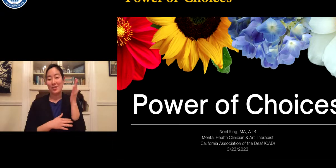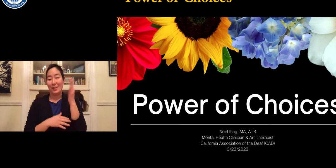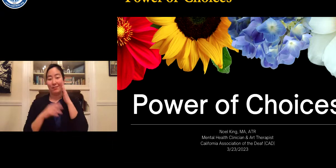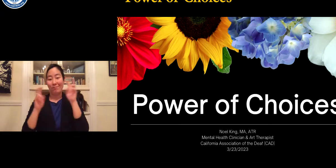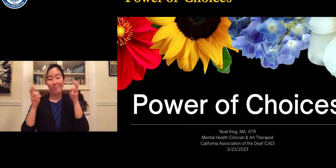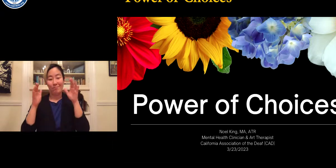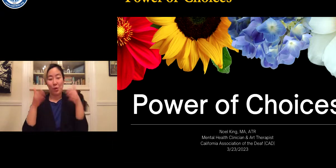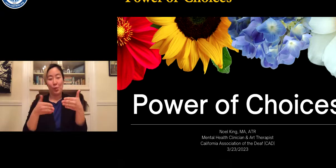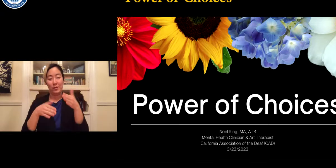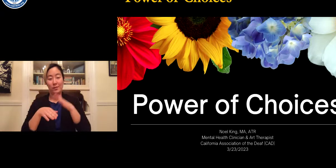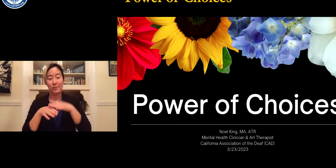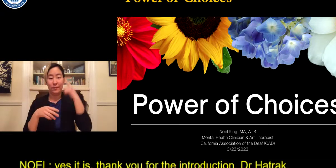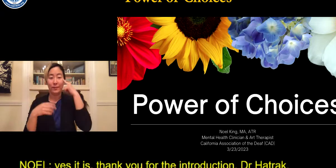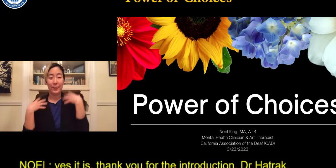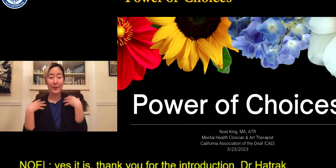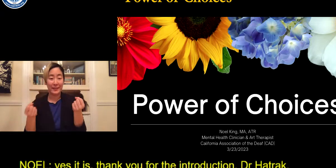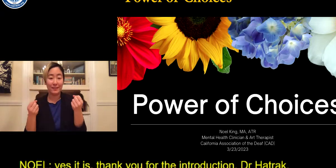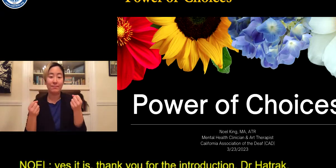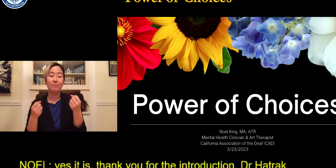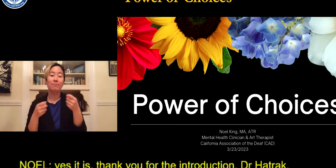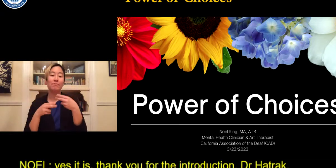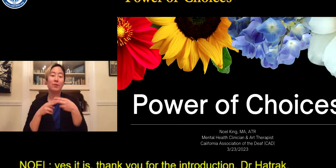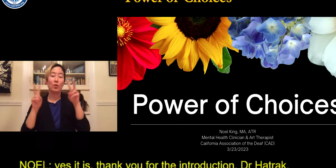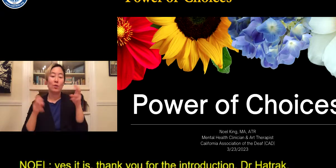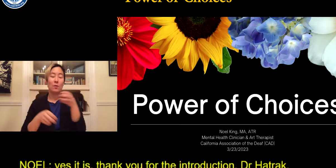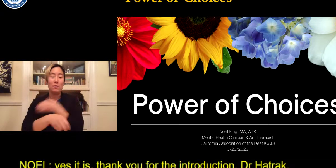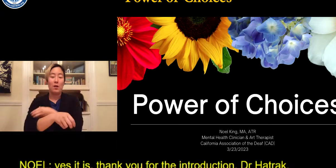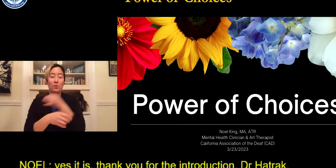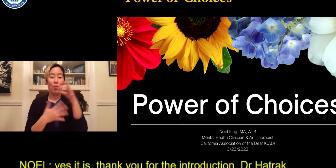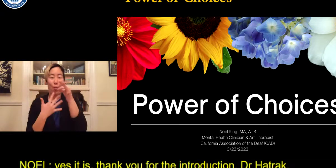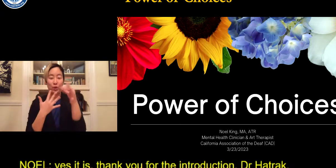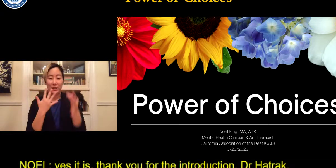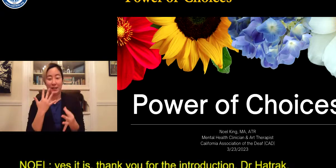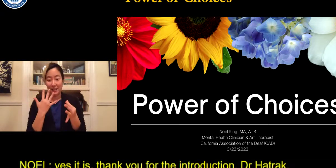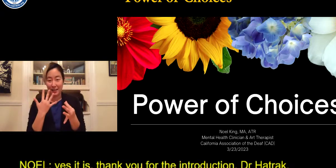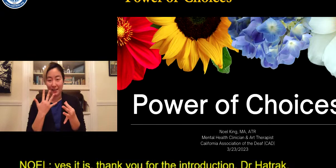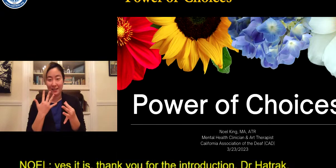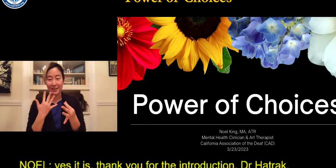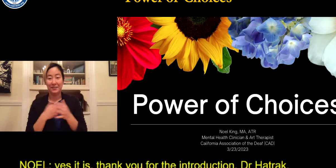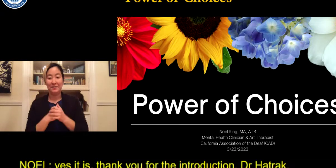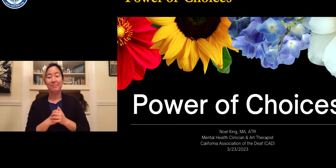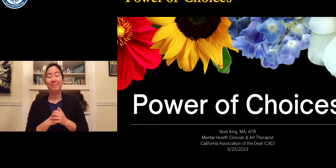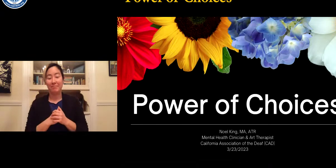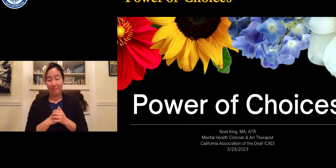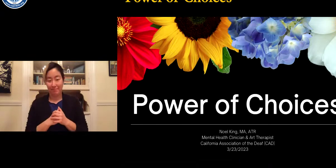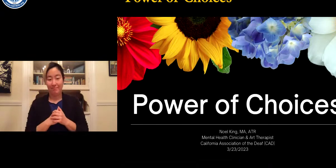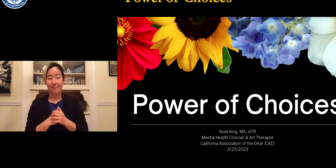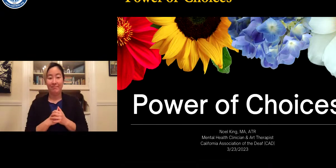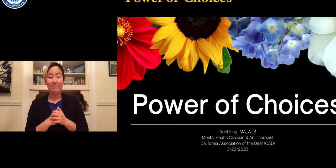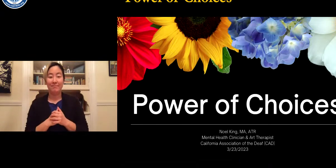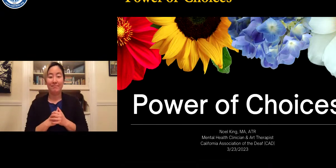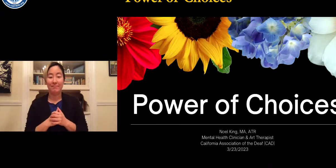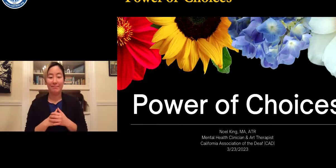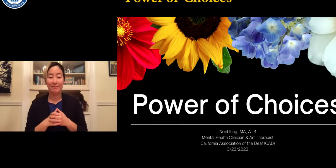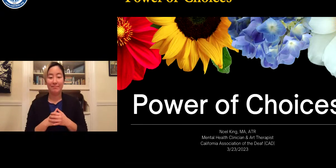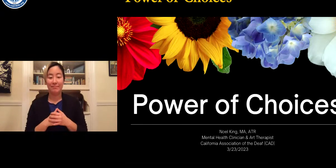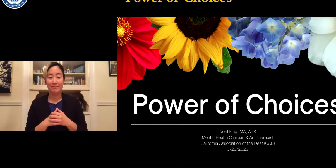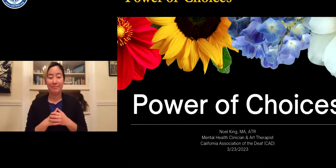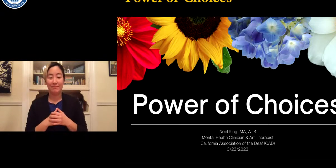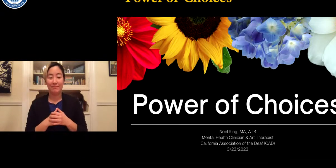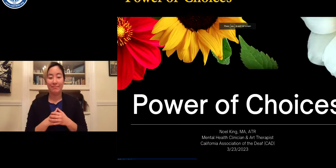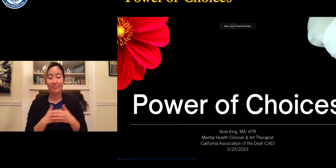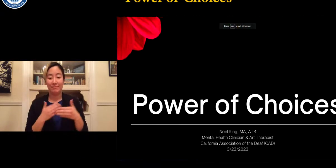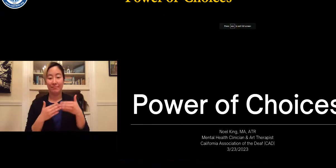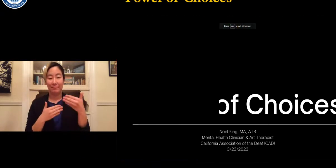Once again, I'd like to thank the California Association for the Deaf for inviting me to present tonight. My presentation is mental